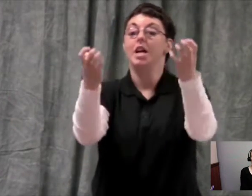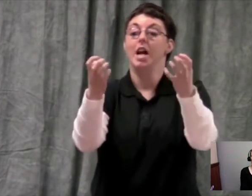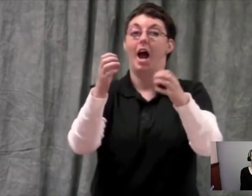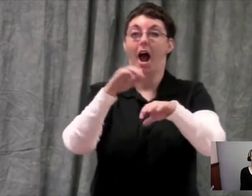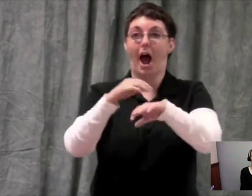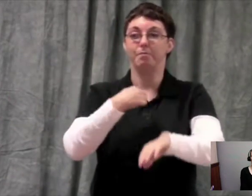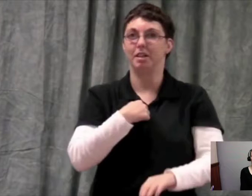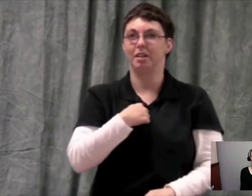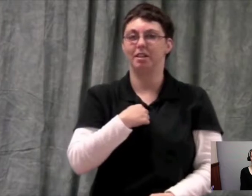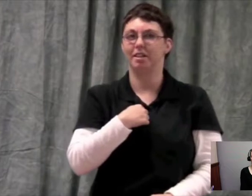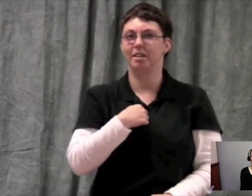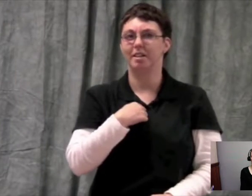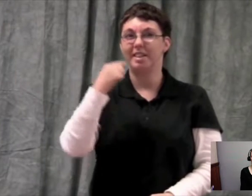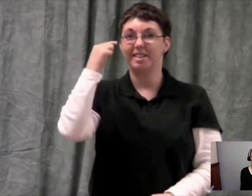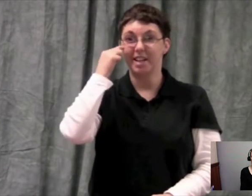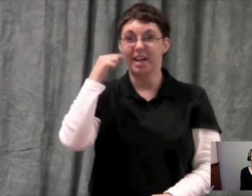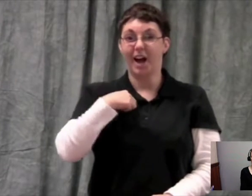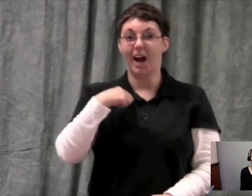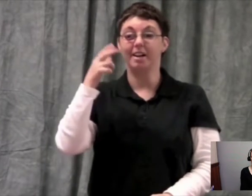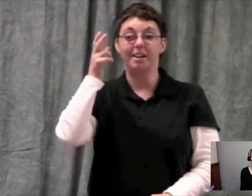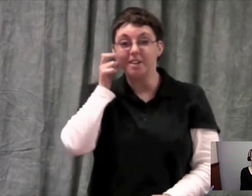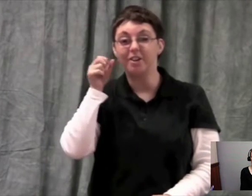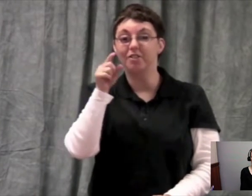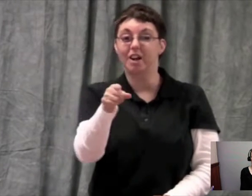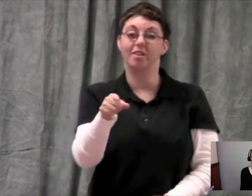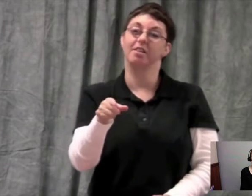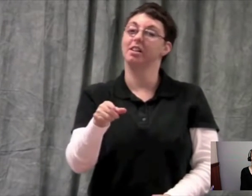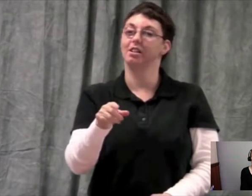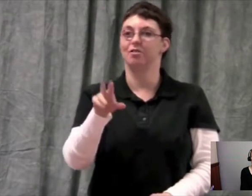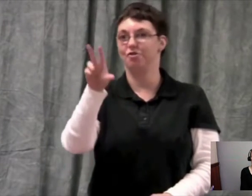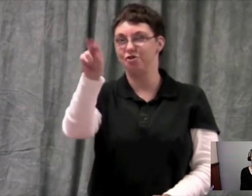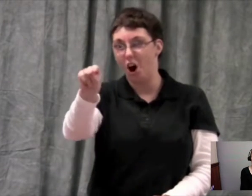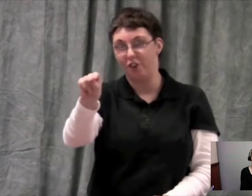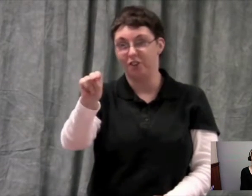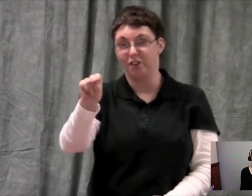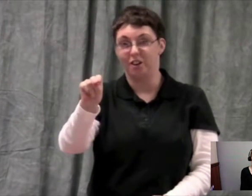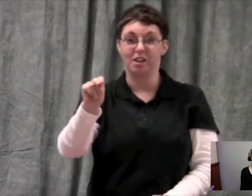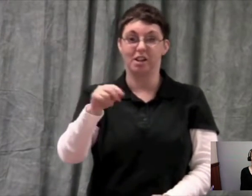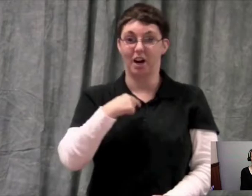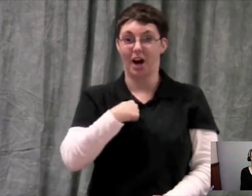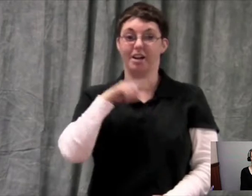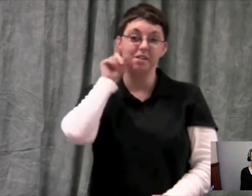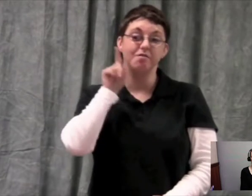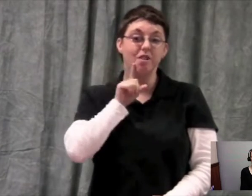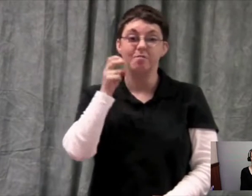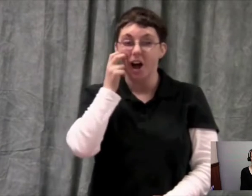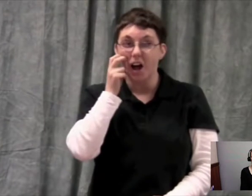Another thing that kind of makes me mad is when people tend to scream at me and they ask me if I can read their lips. And I kind of tell them,